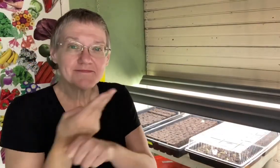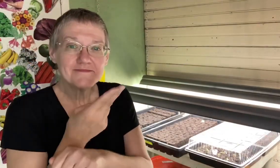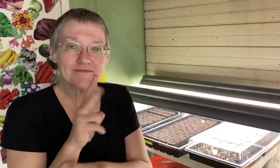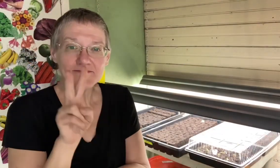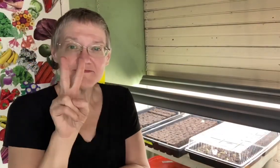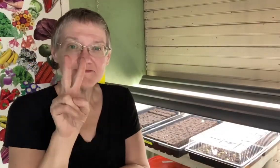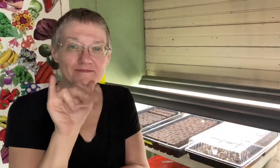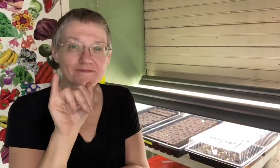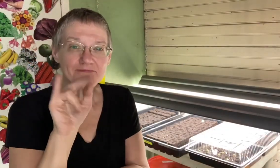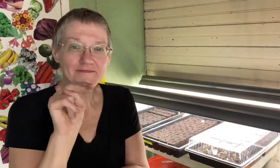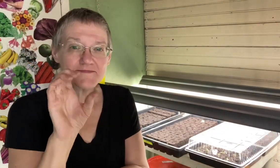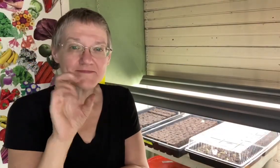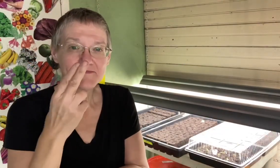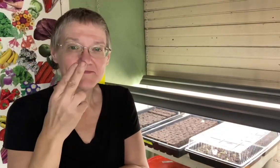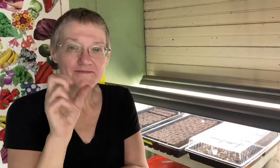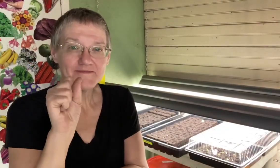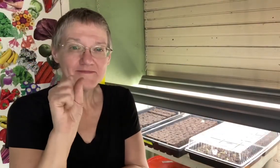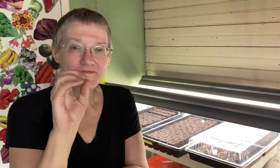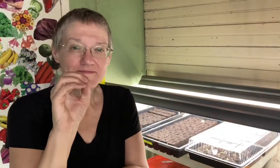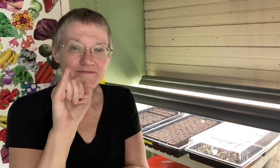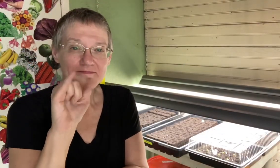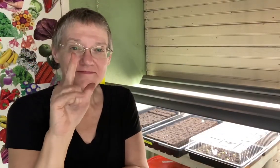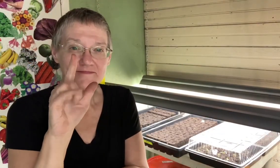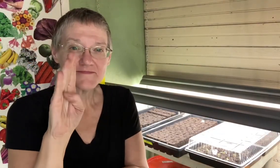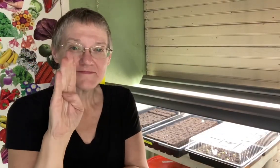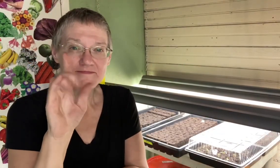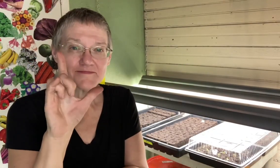Now we're going to use 2-inch soil blocks.